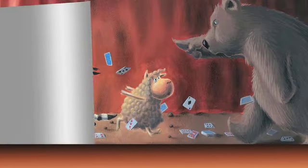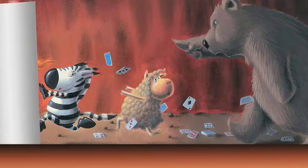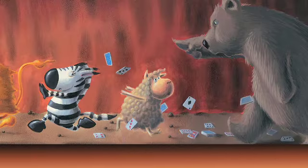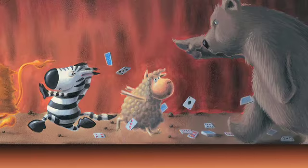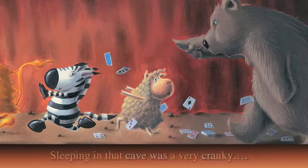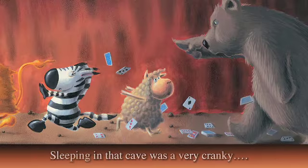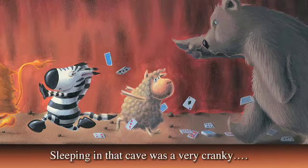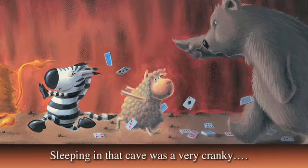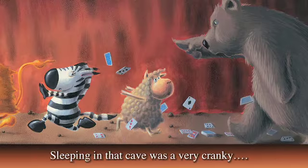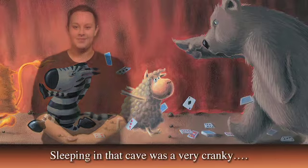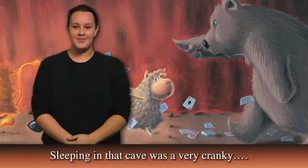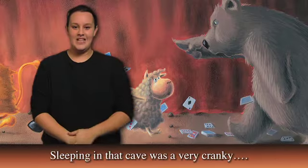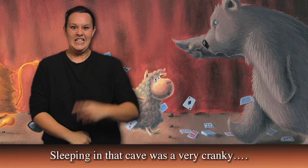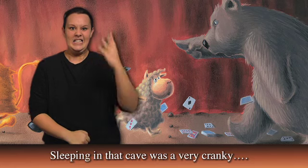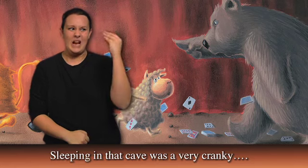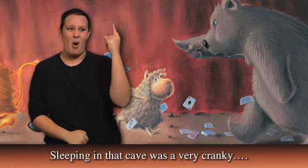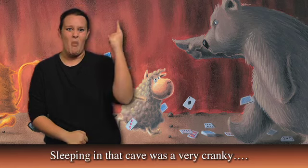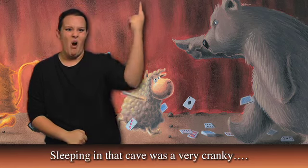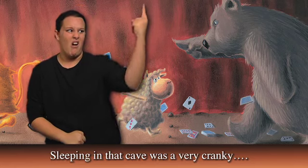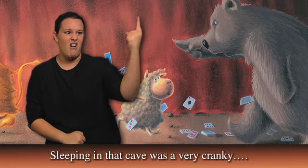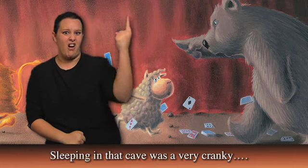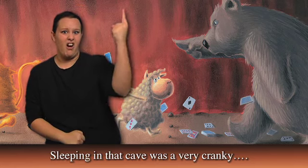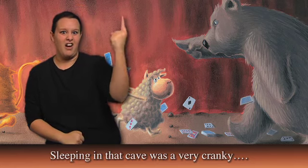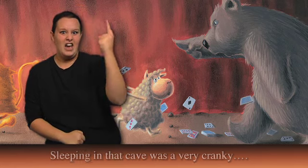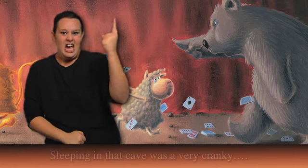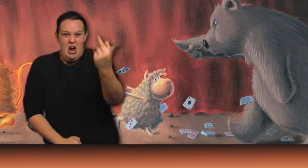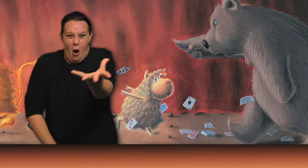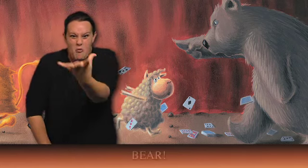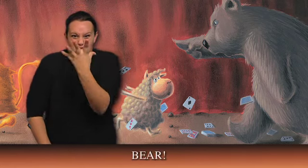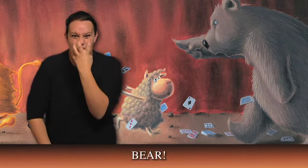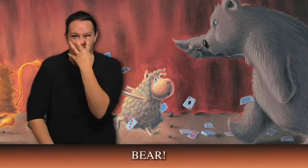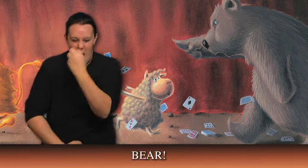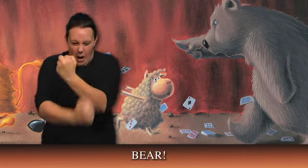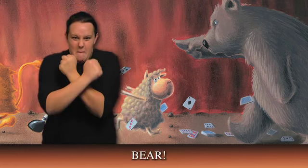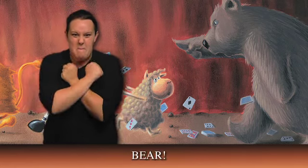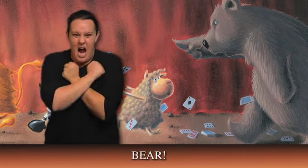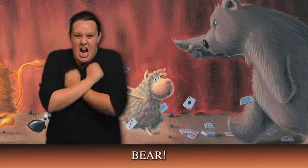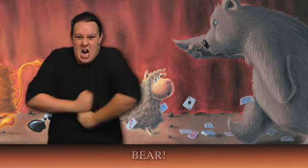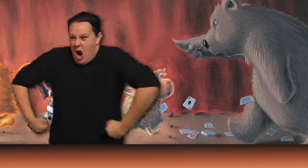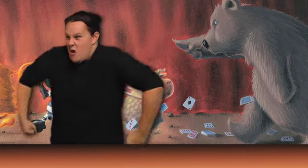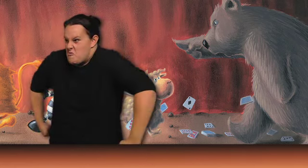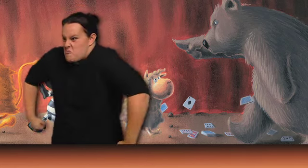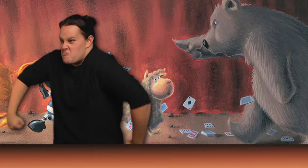sleeping in that cave was a very cranky bear